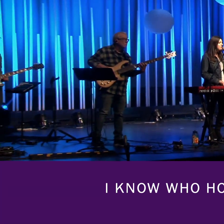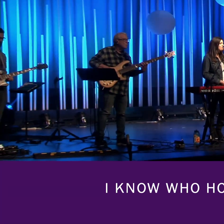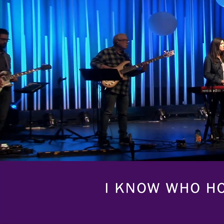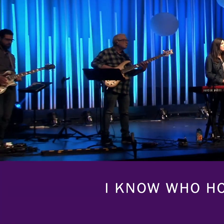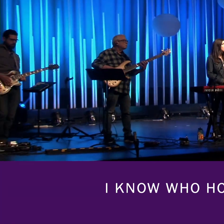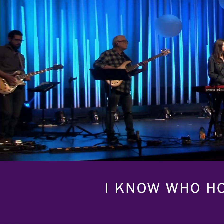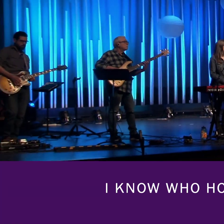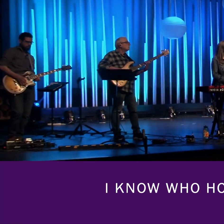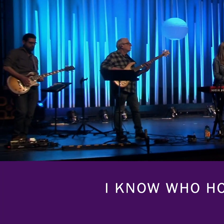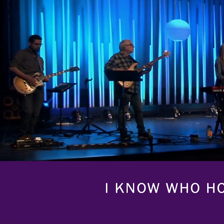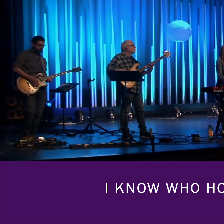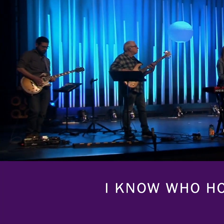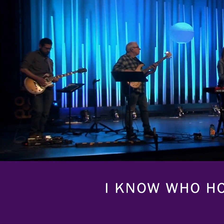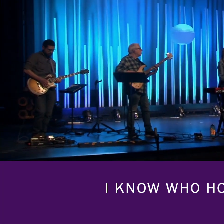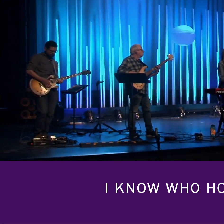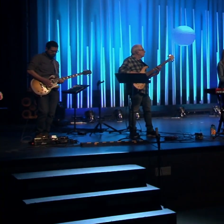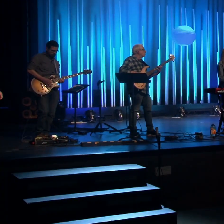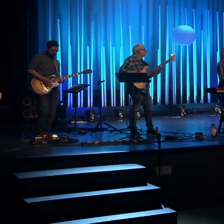tomorrow.